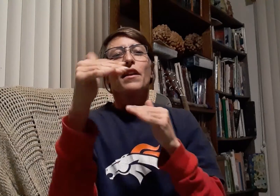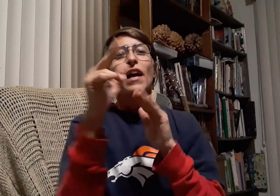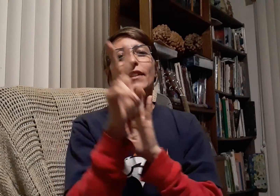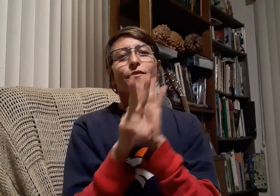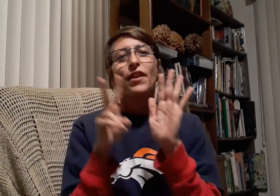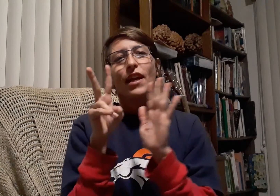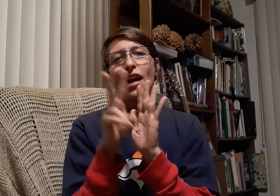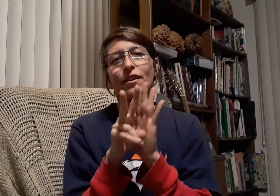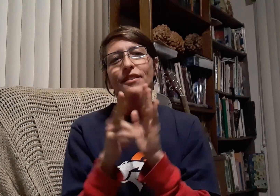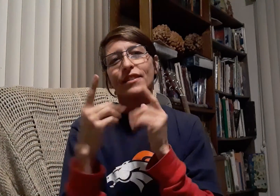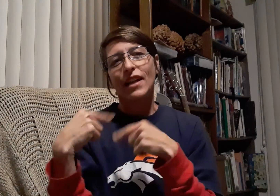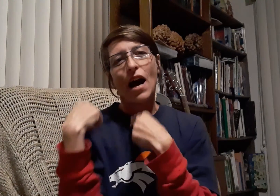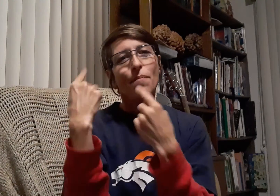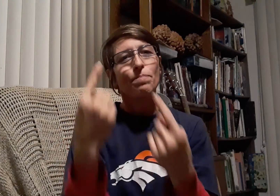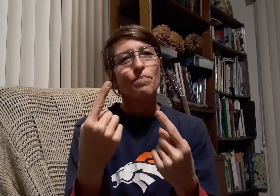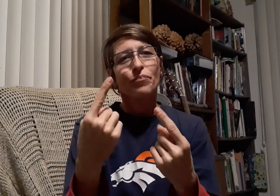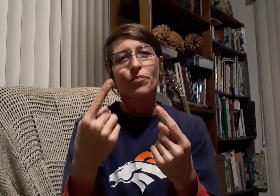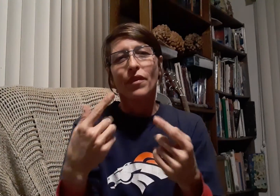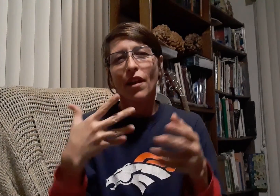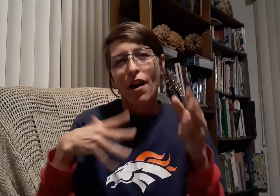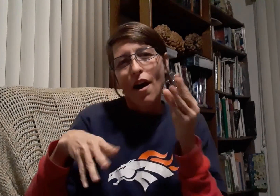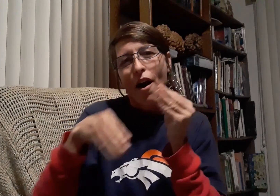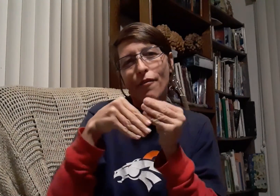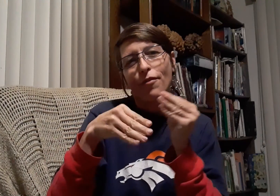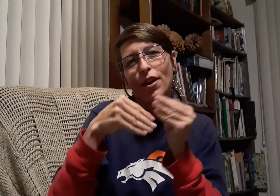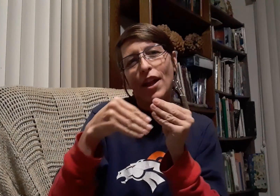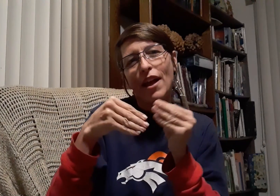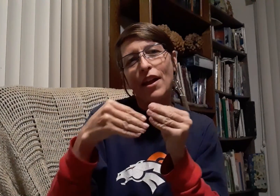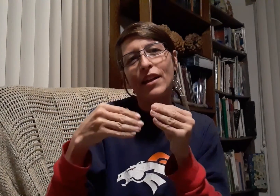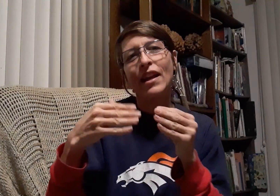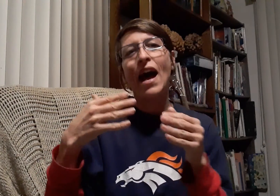Next videos to come, I'll fill in